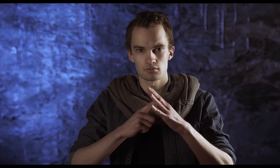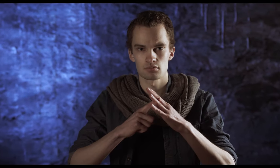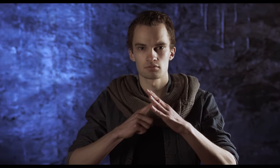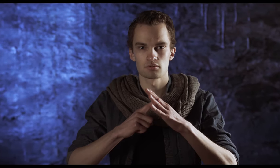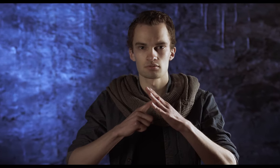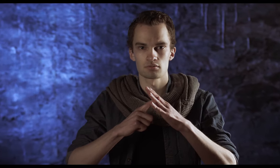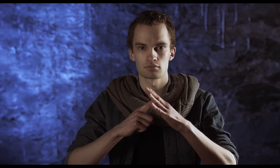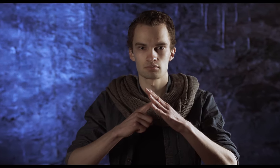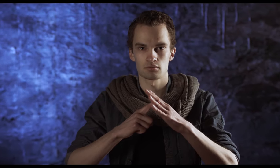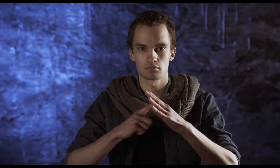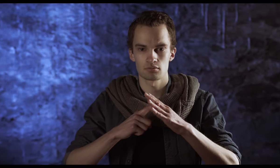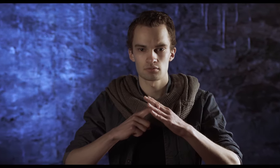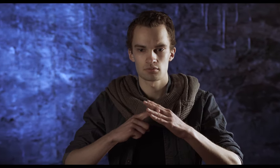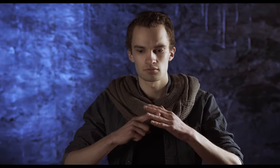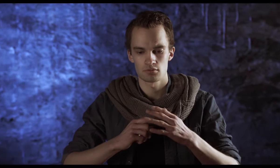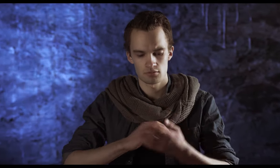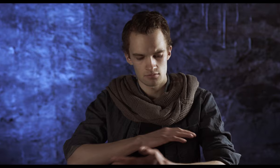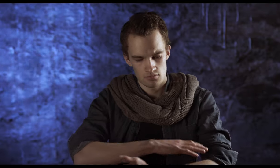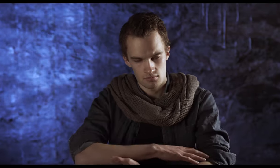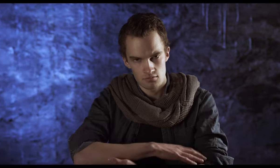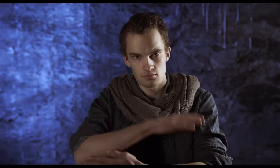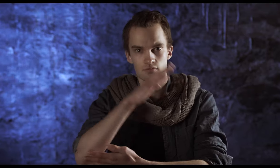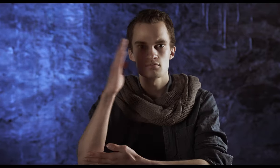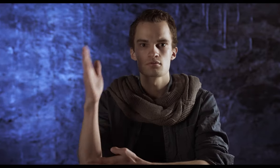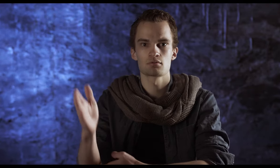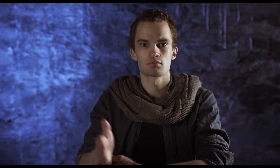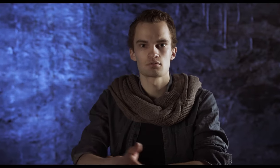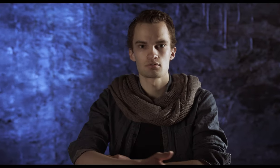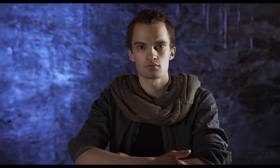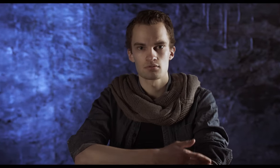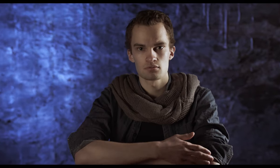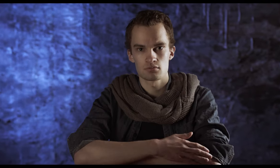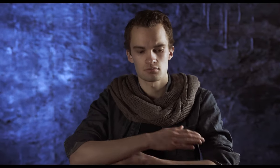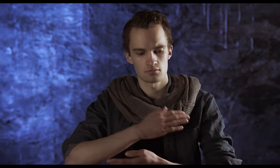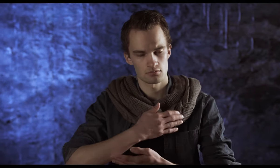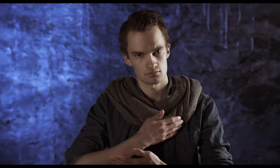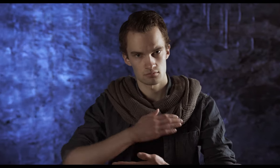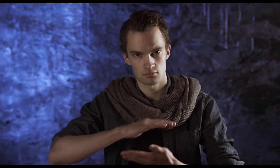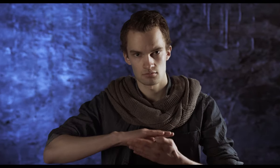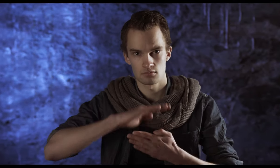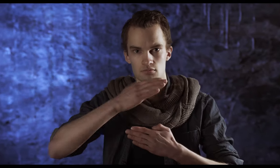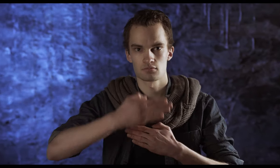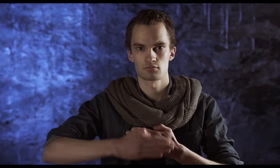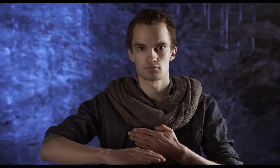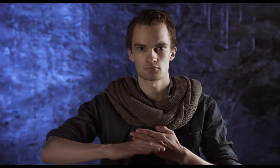you're around, and every day you made me live in